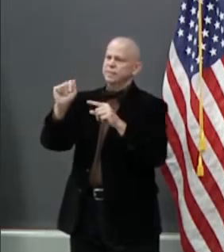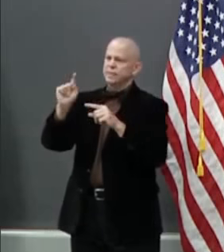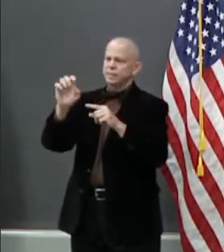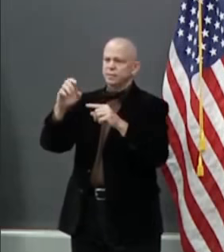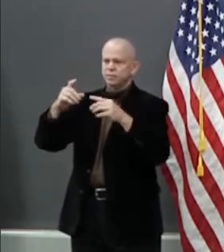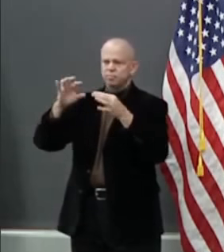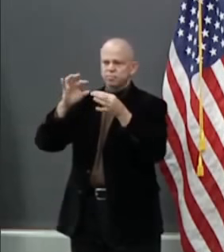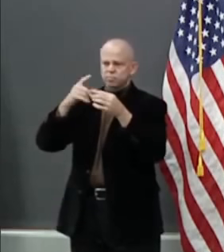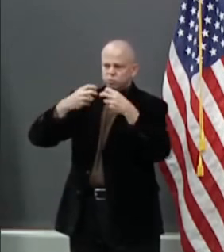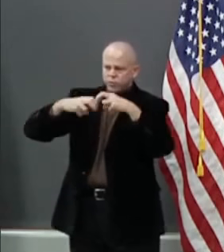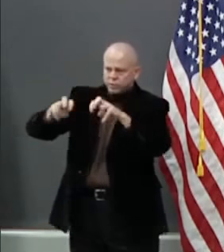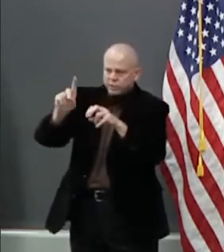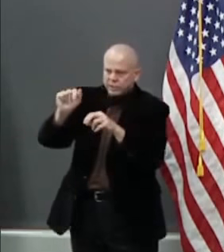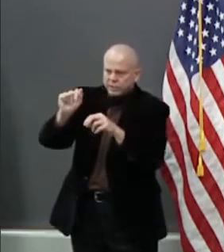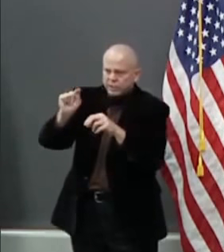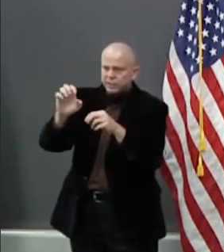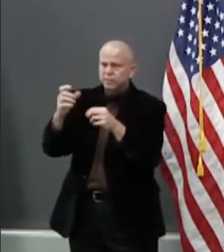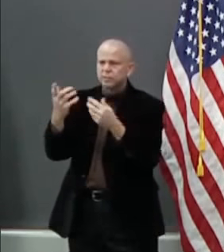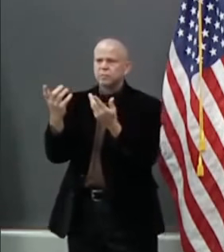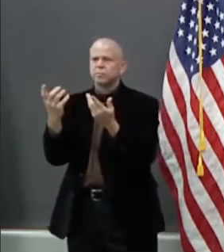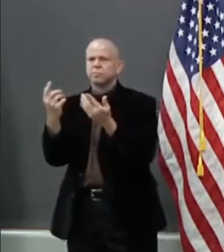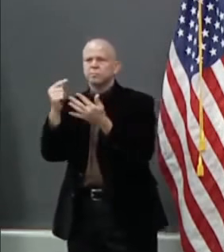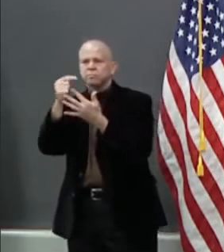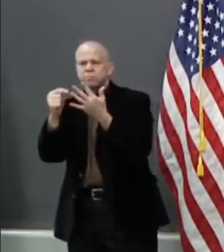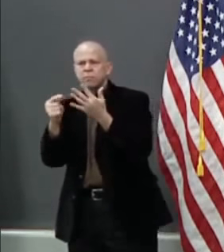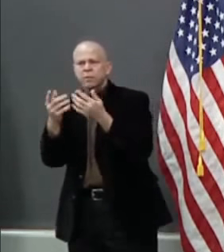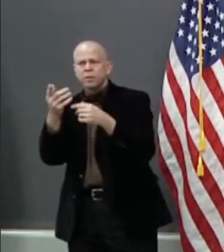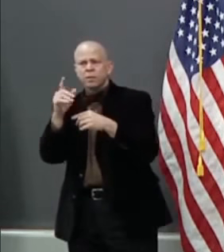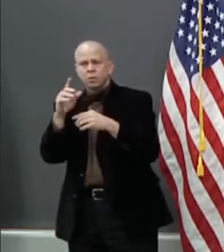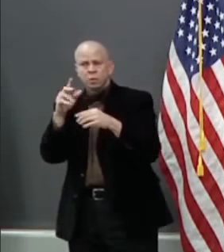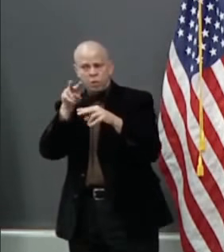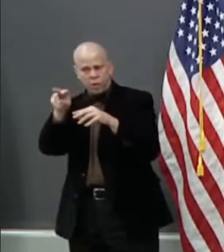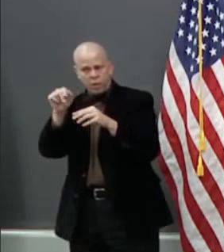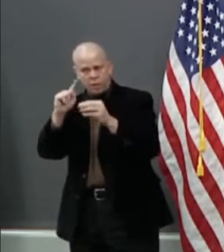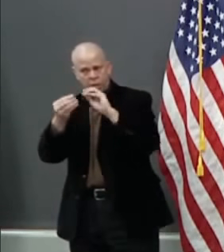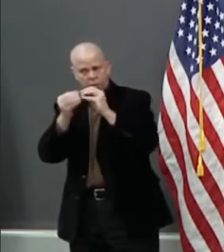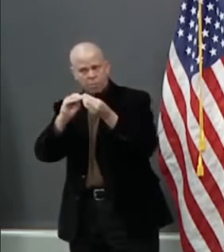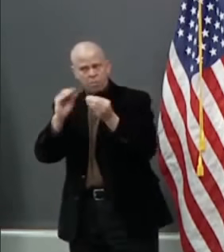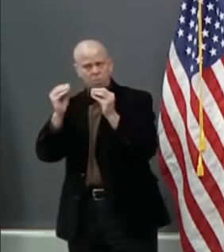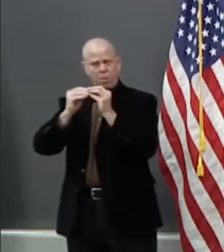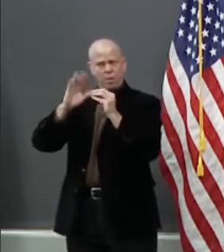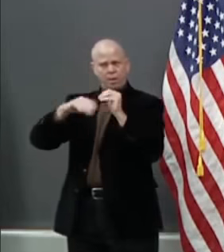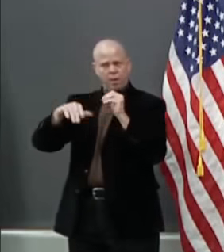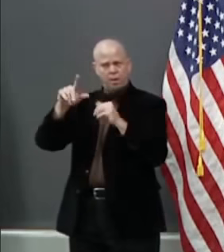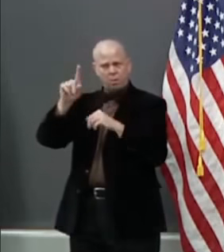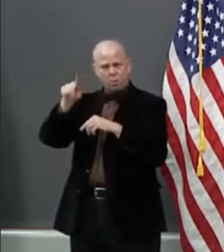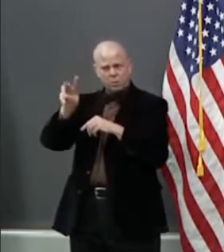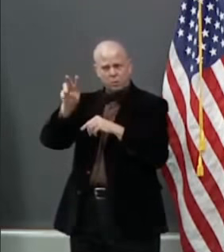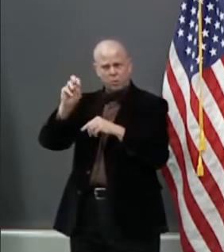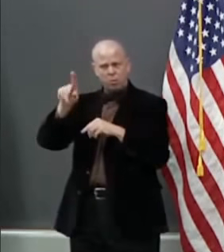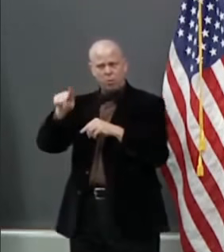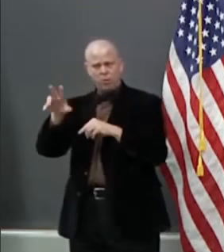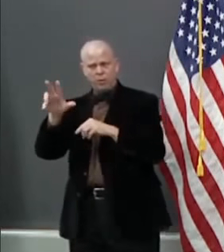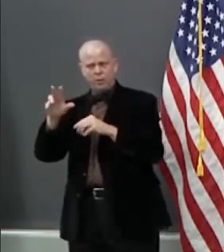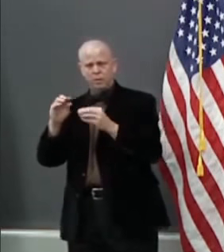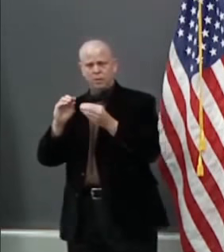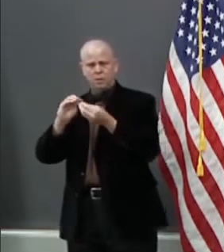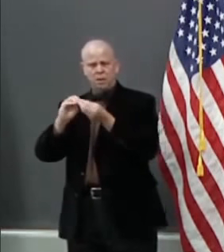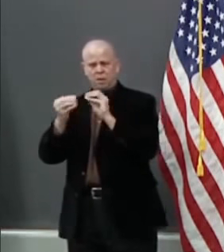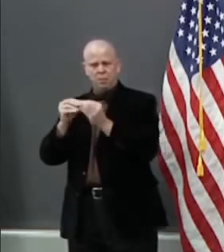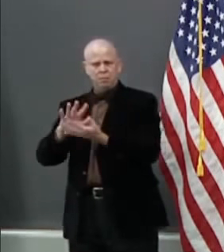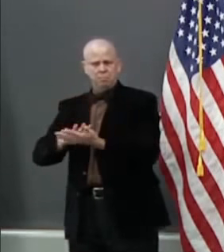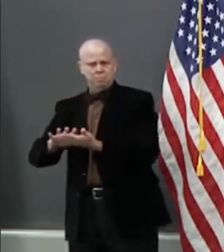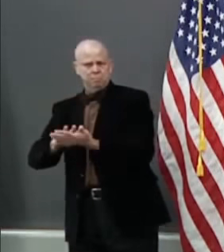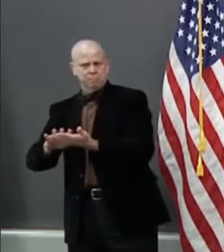that we were given, or are we looking at a number higher than like 1.2, 1.3? Right, and right now,